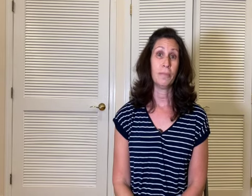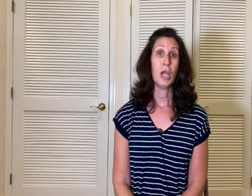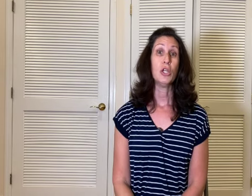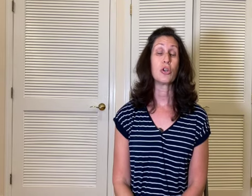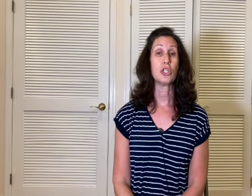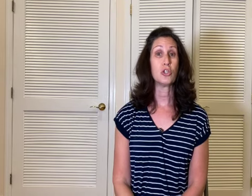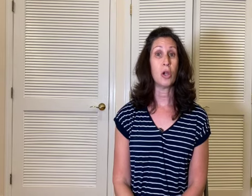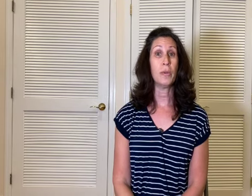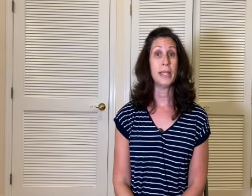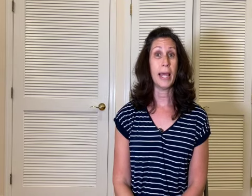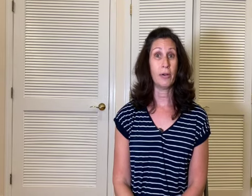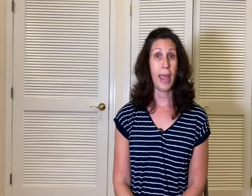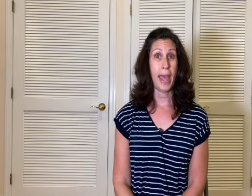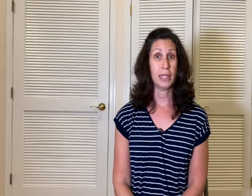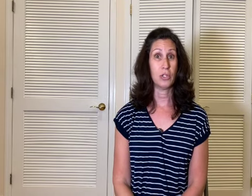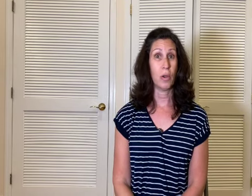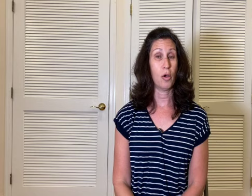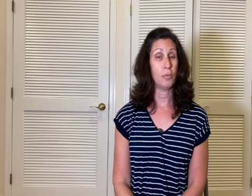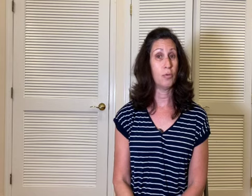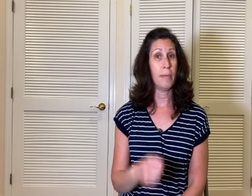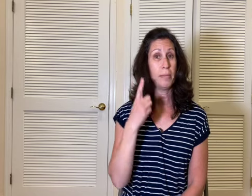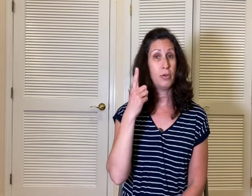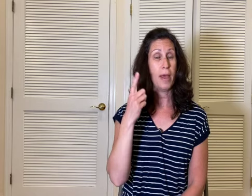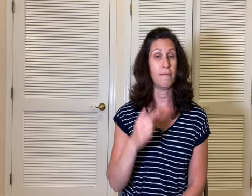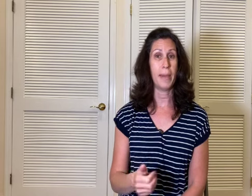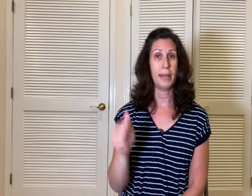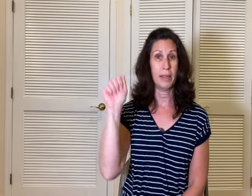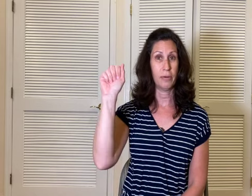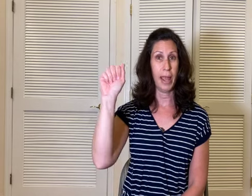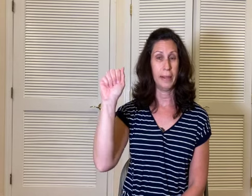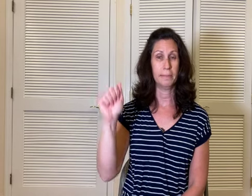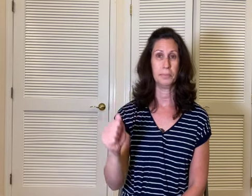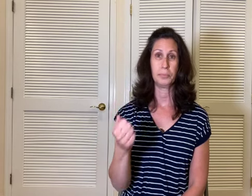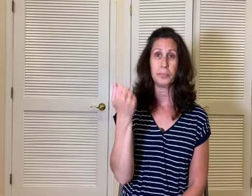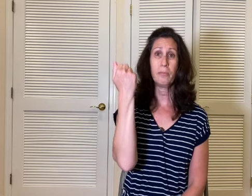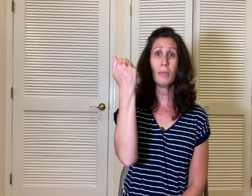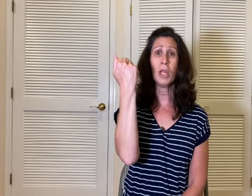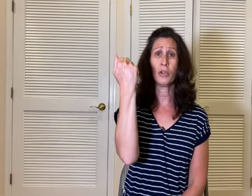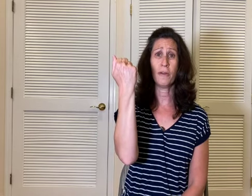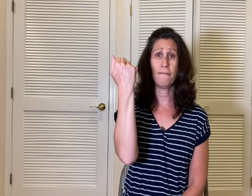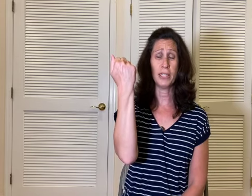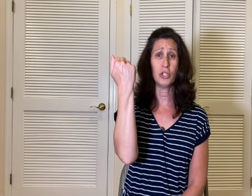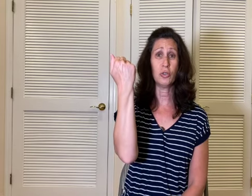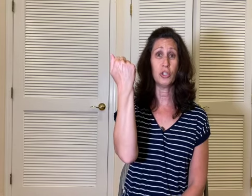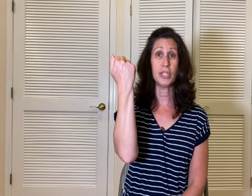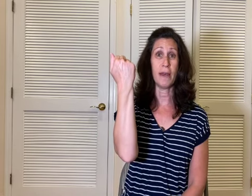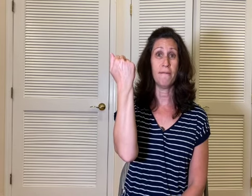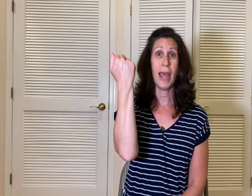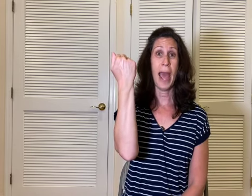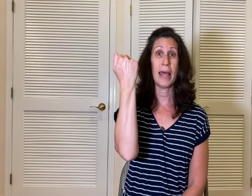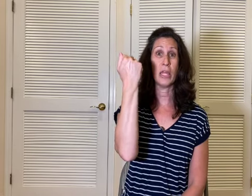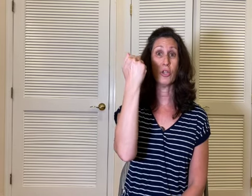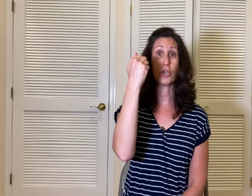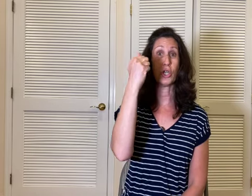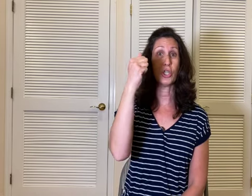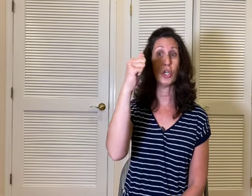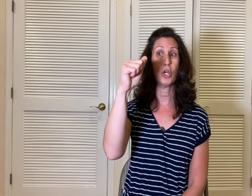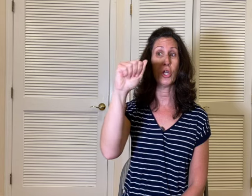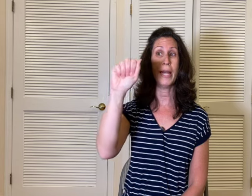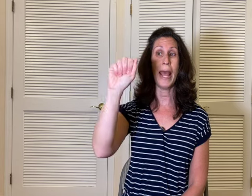You're going to start with the letter A. So I hope you remember your alphabet, letter A. You're going to face it towards yourself and then you're going to turn it